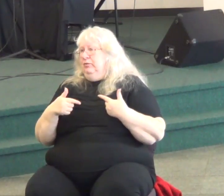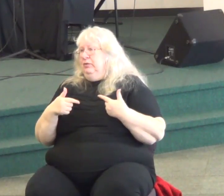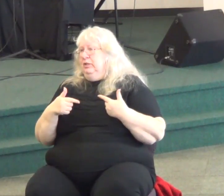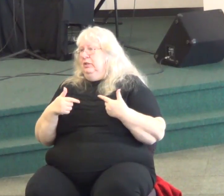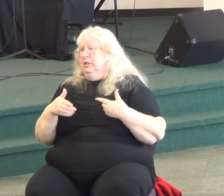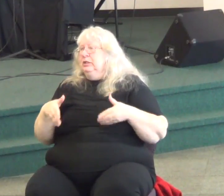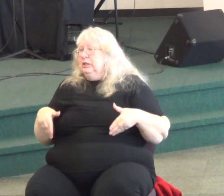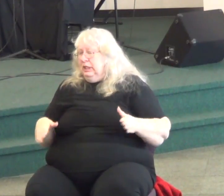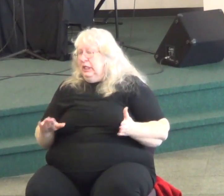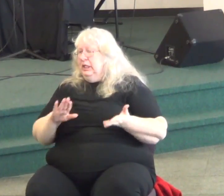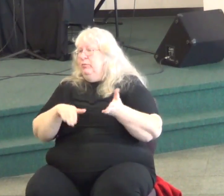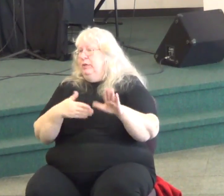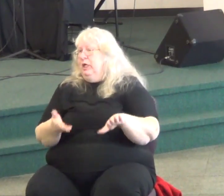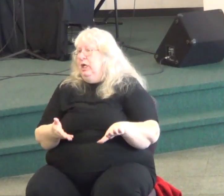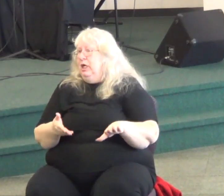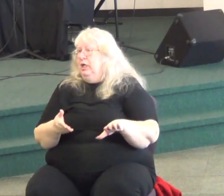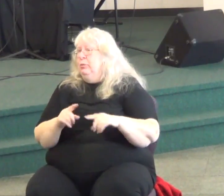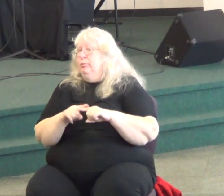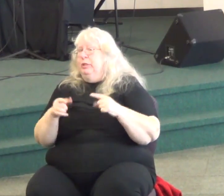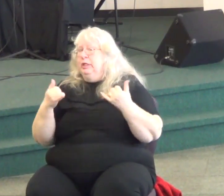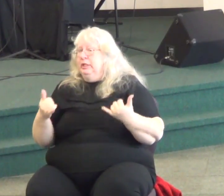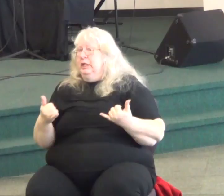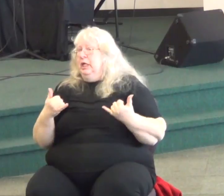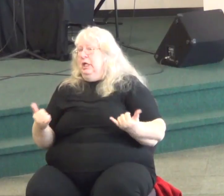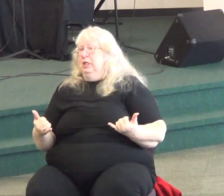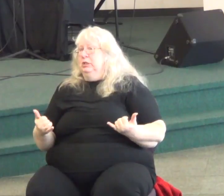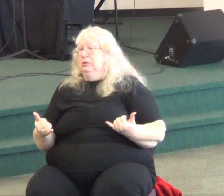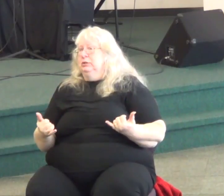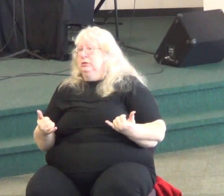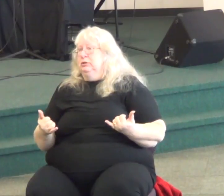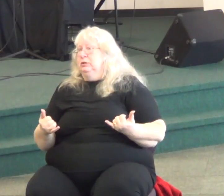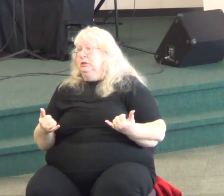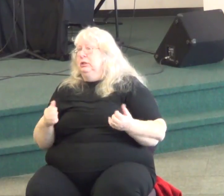And now he's back here going to suffer along with Jesus.